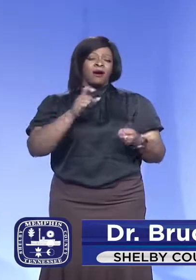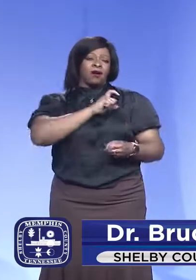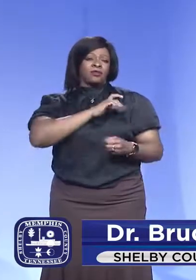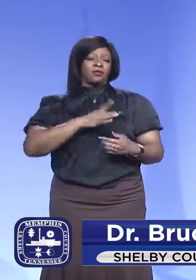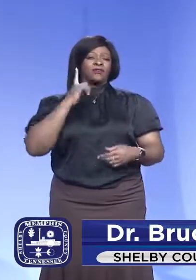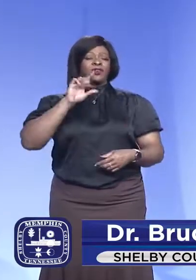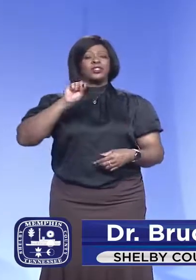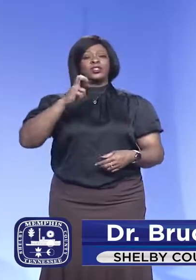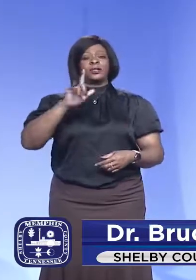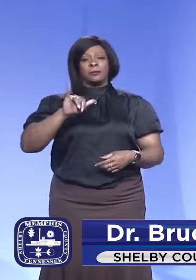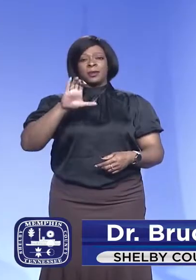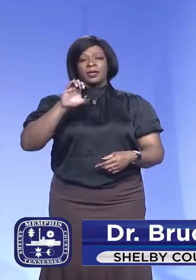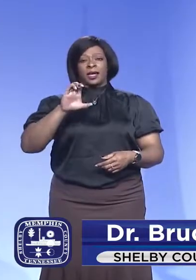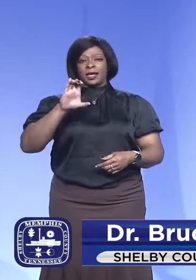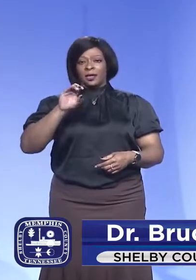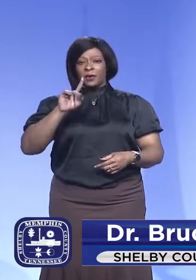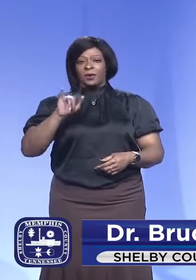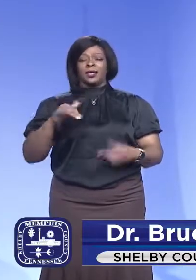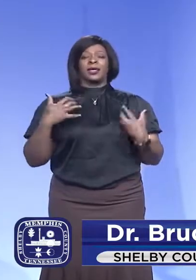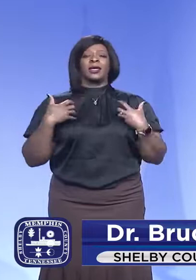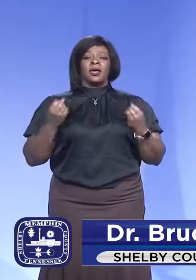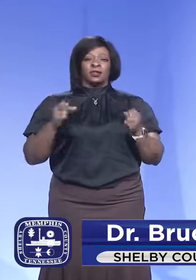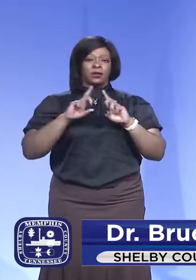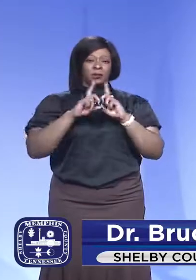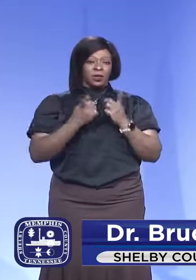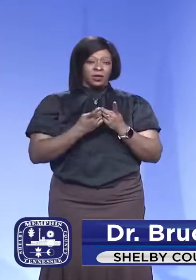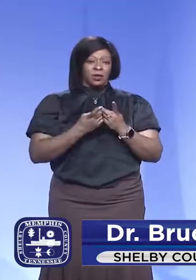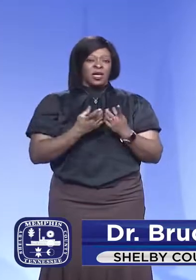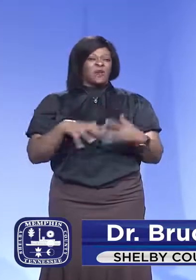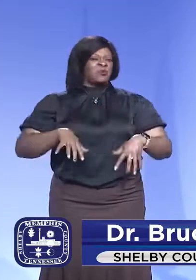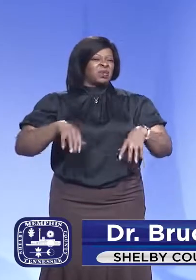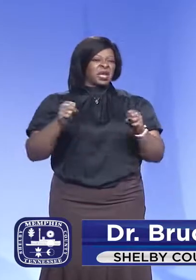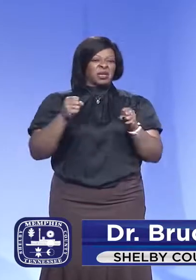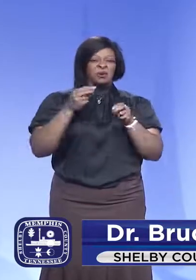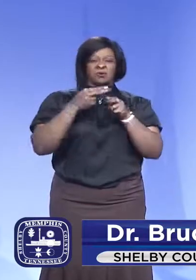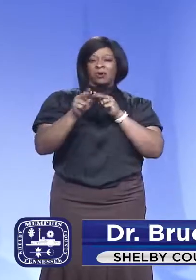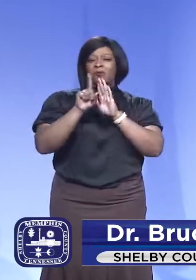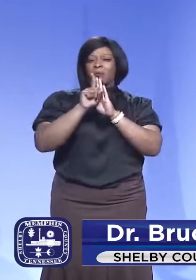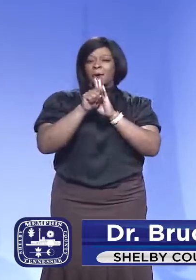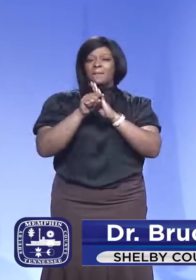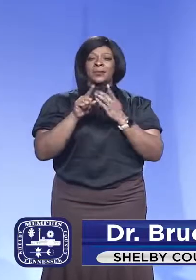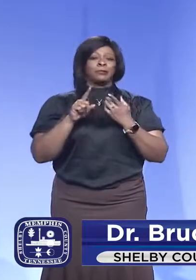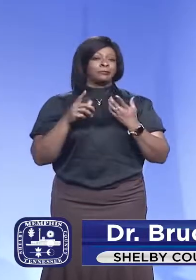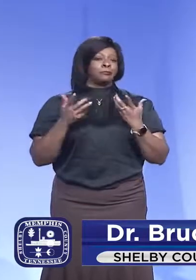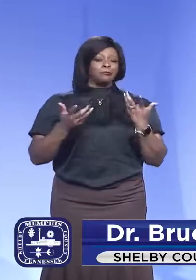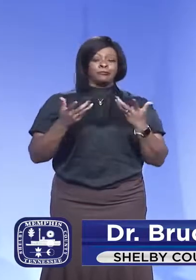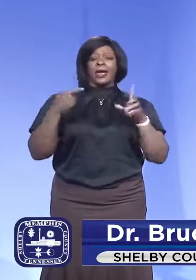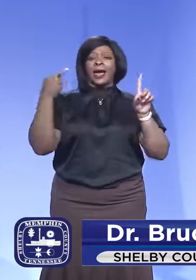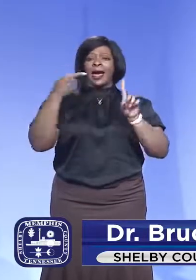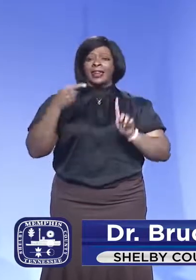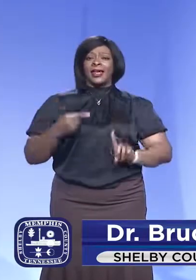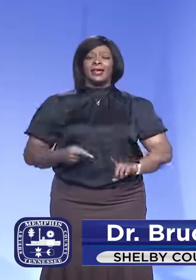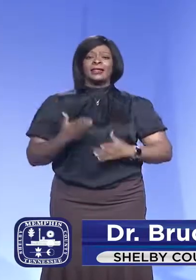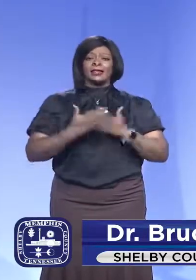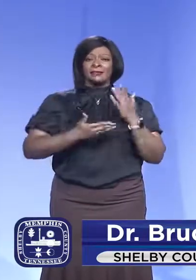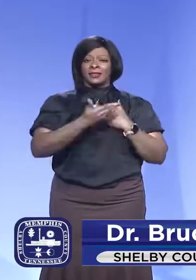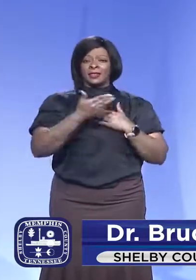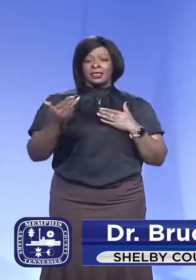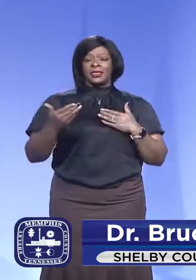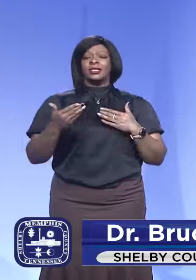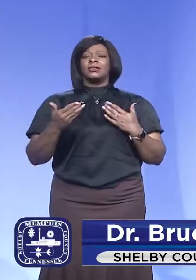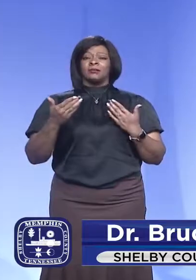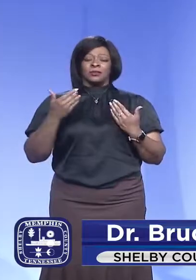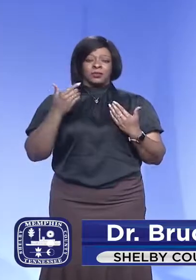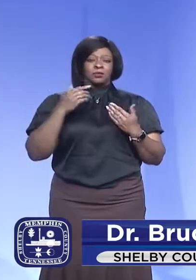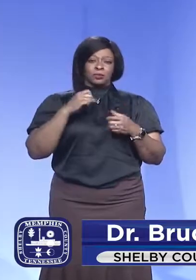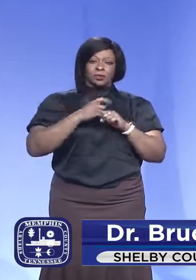Department, and I also will only want to take a few minutes to highlight some things so that we have